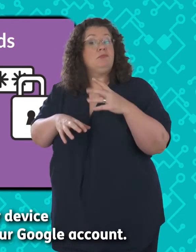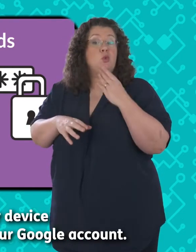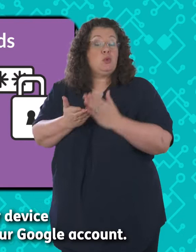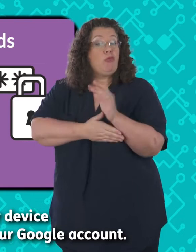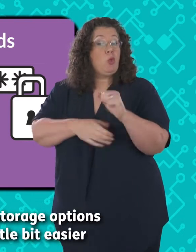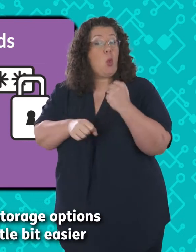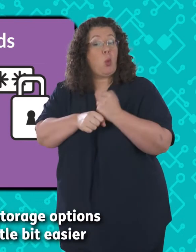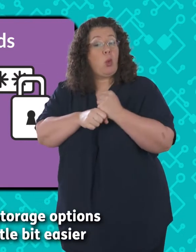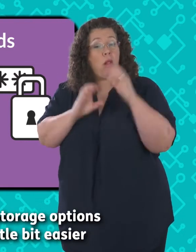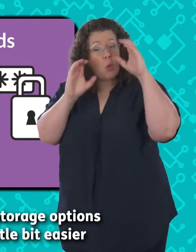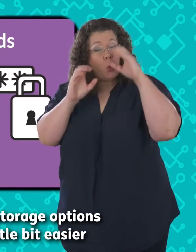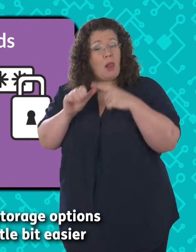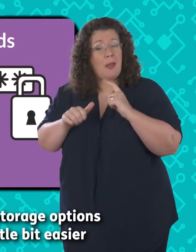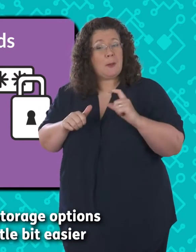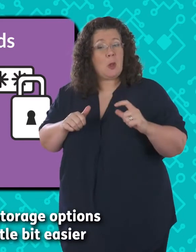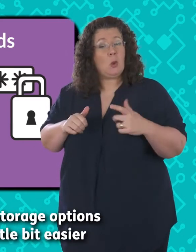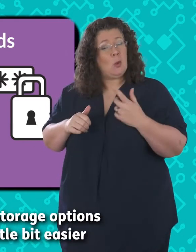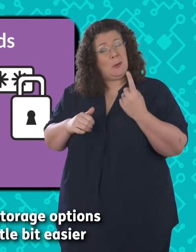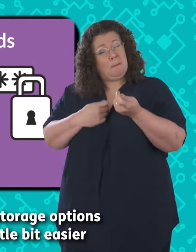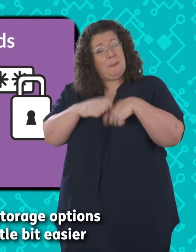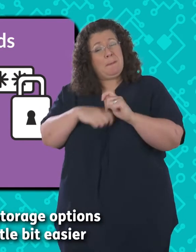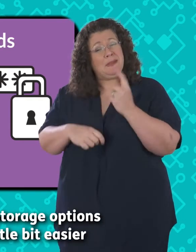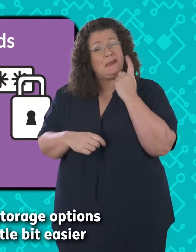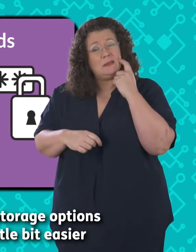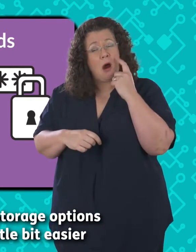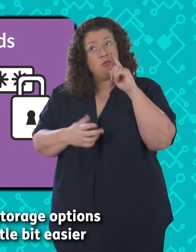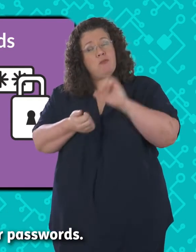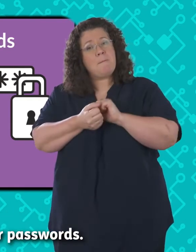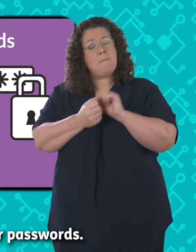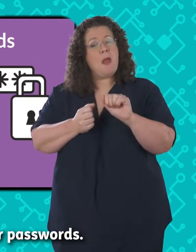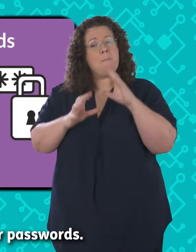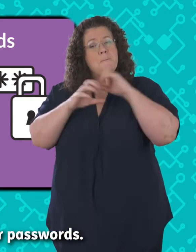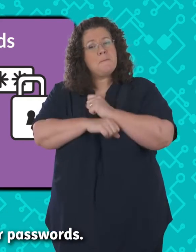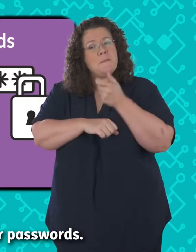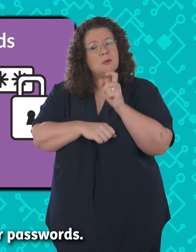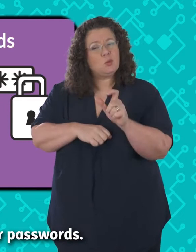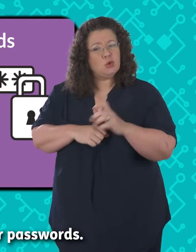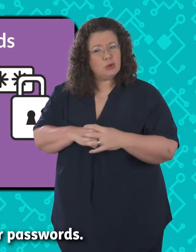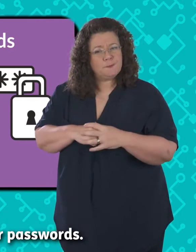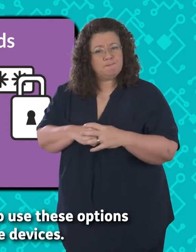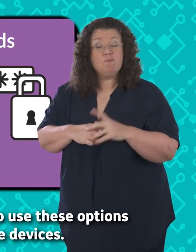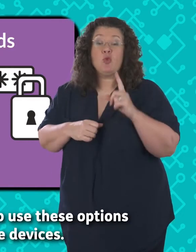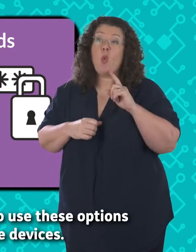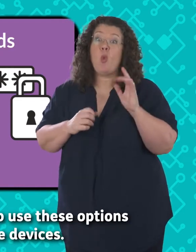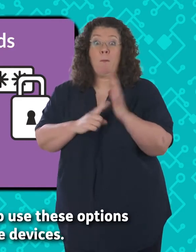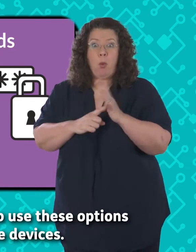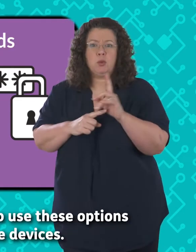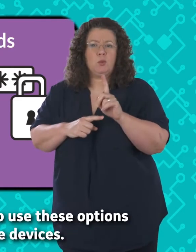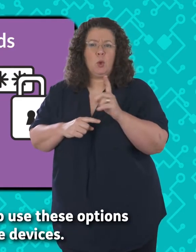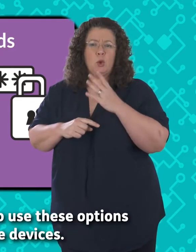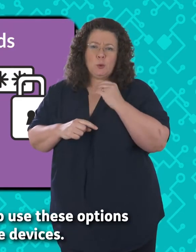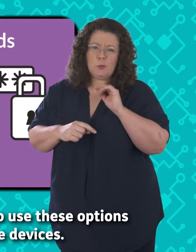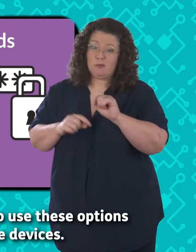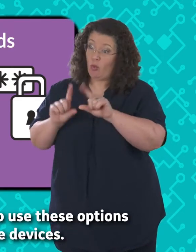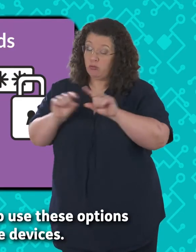account. Using one of these storage options just makes it a little bit easier to remember your passwords. It's always important to use